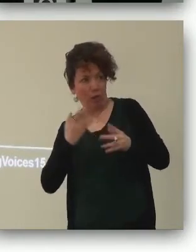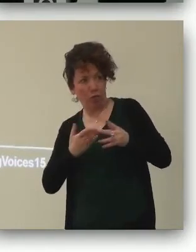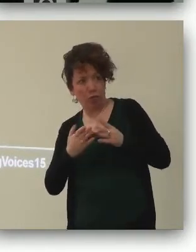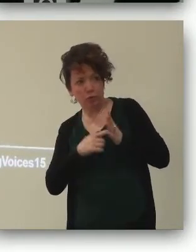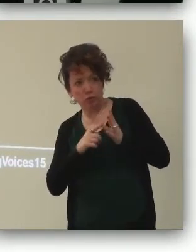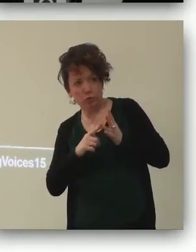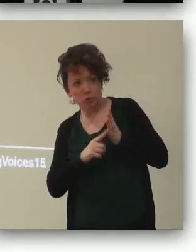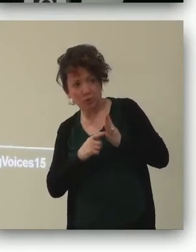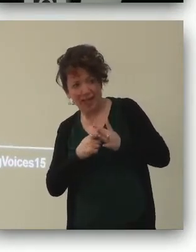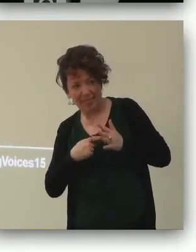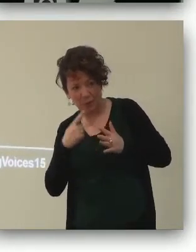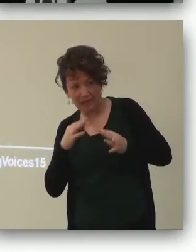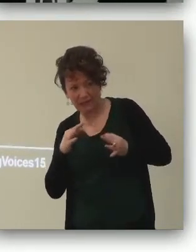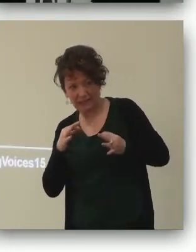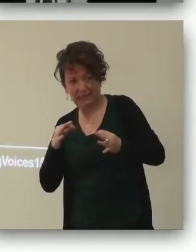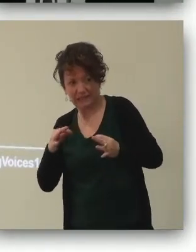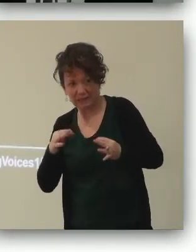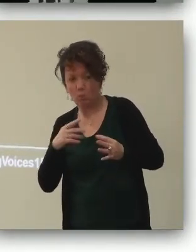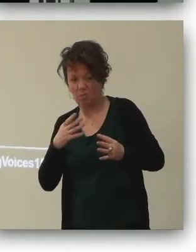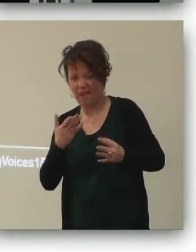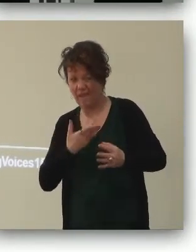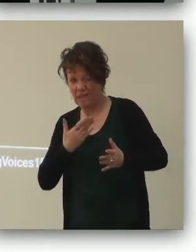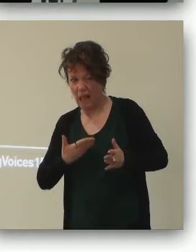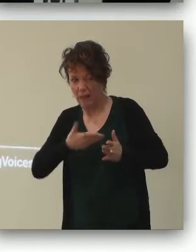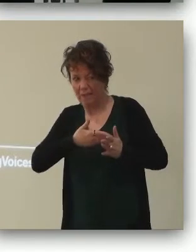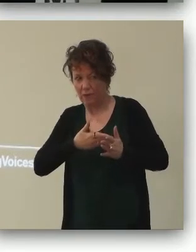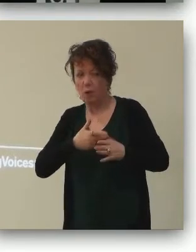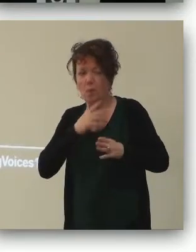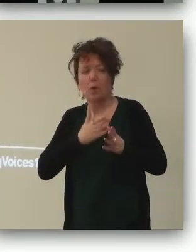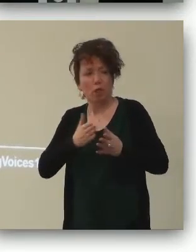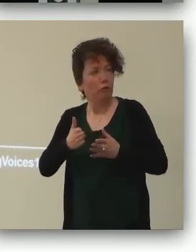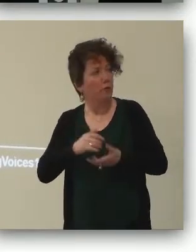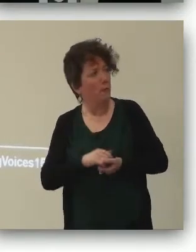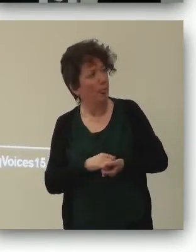think we're sort of running, we've got a little bit of extra time apparently, but we'll go through this.